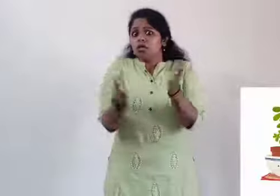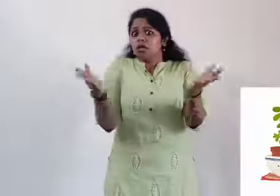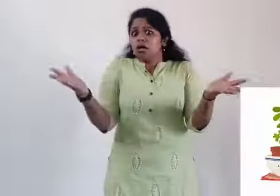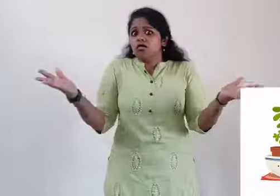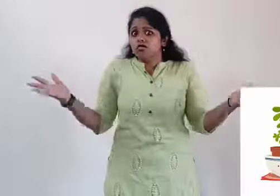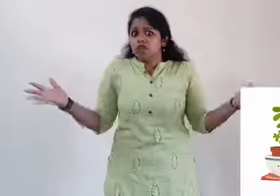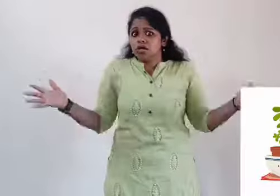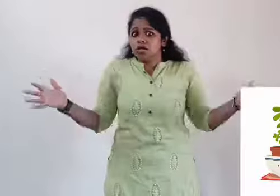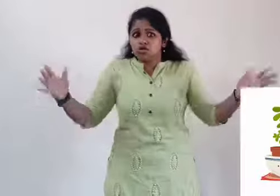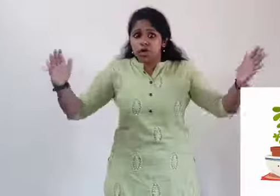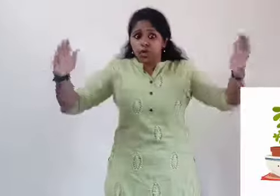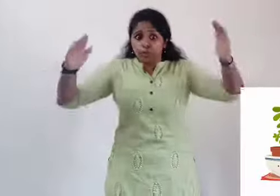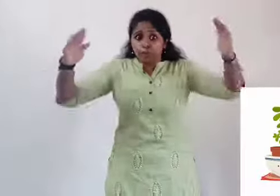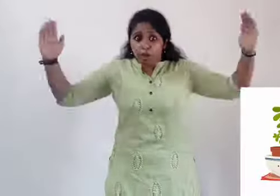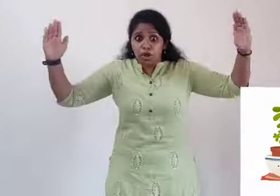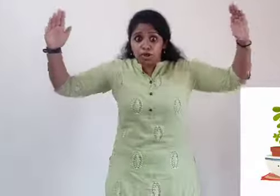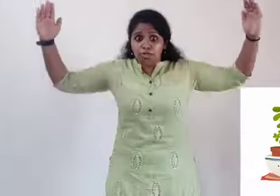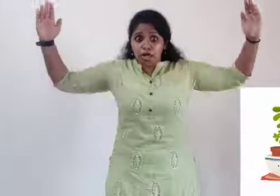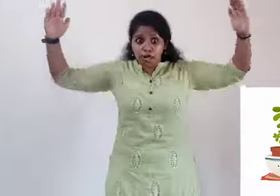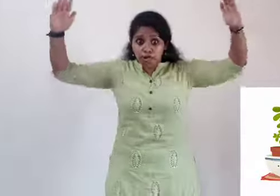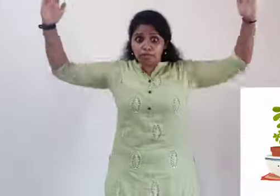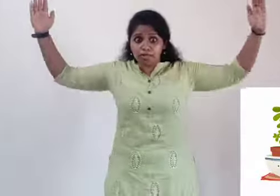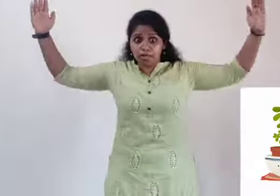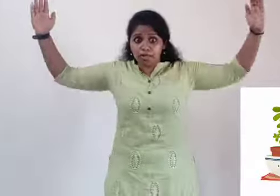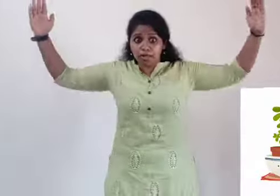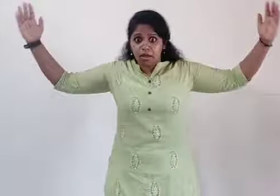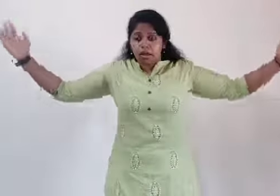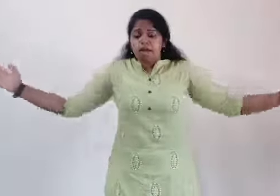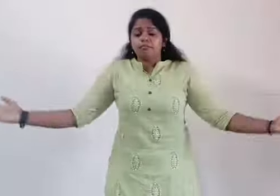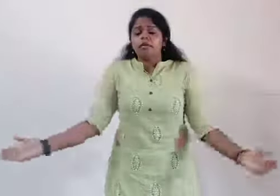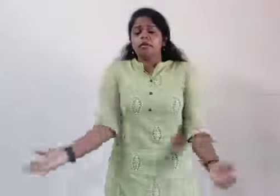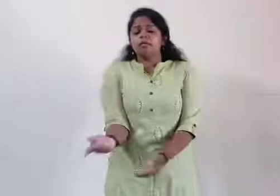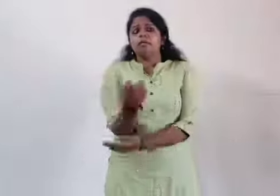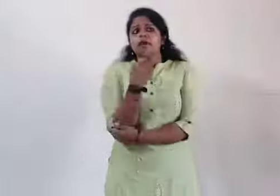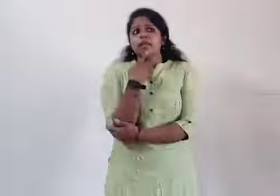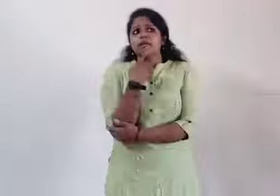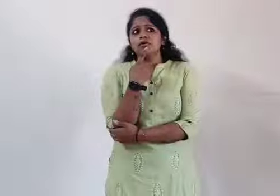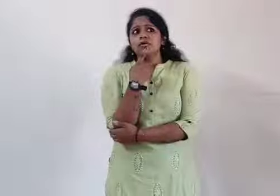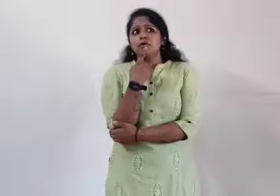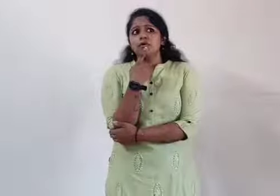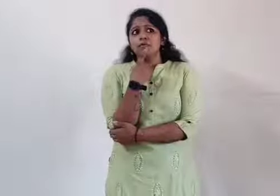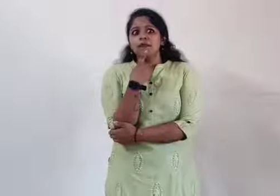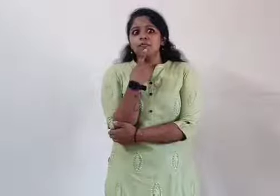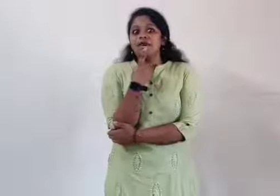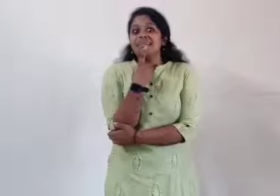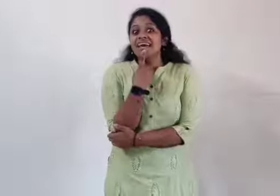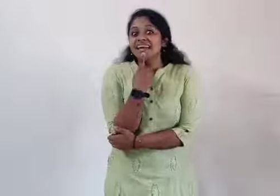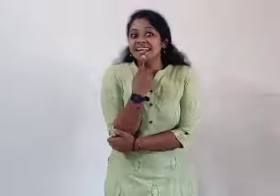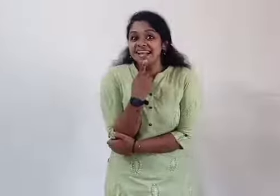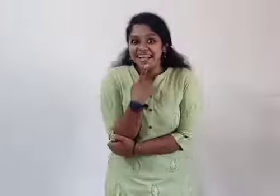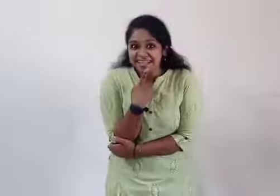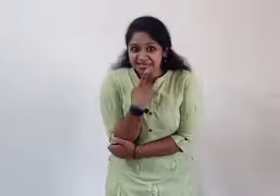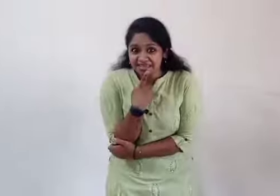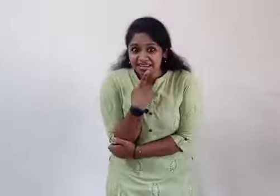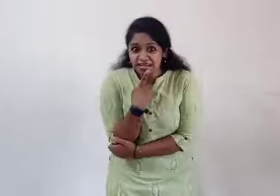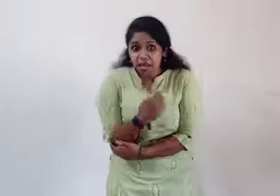the other trees are bigger than me Maybe when I grow up then I'll be